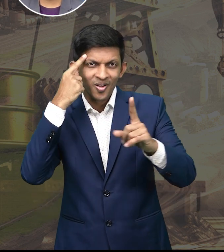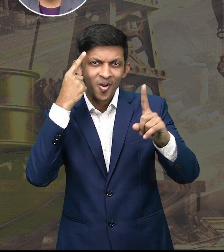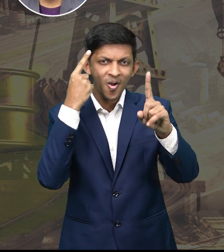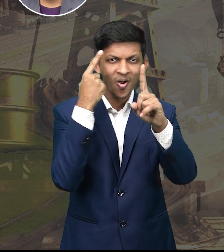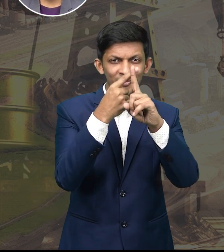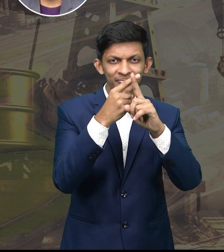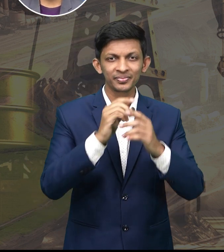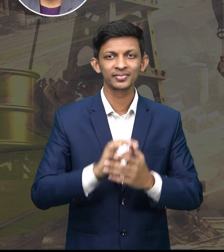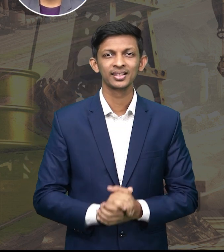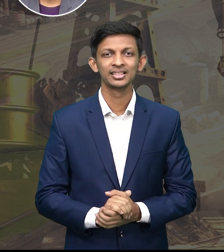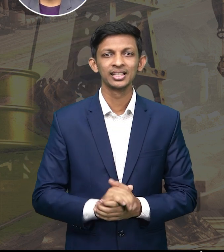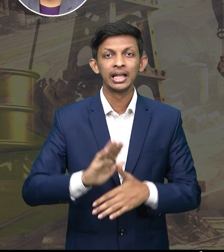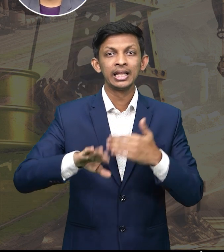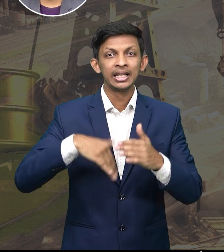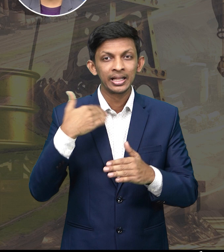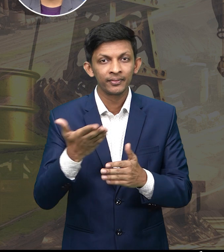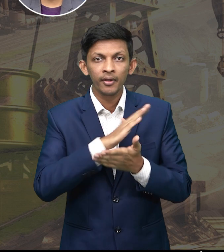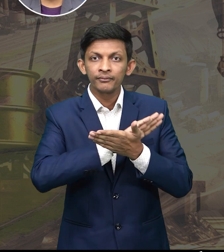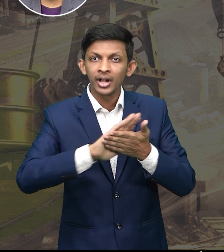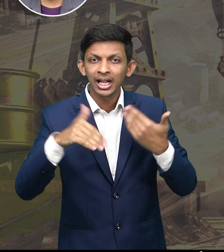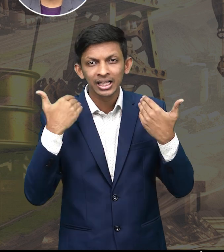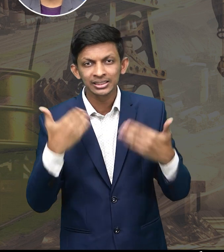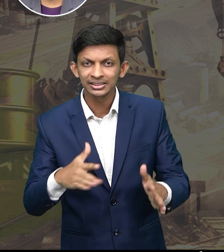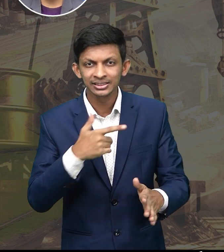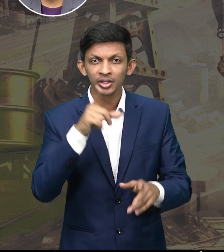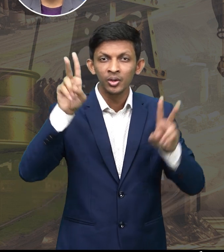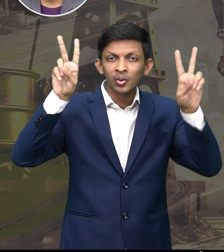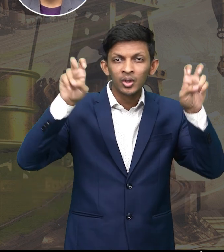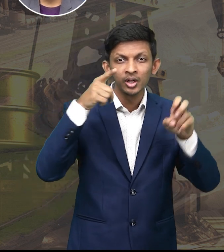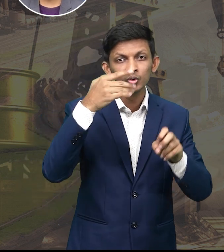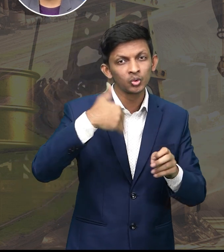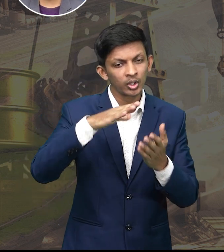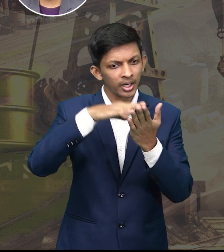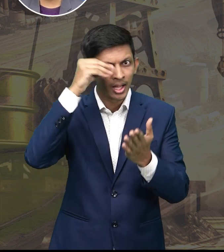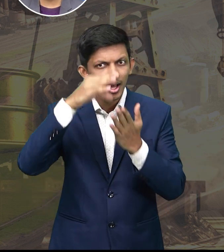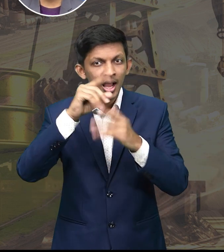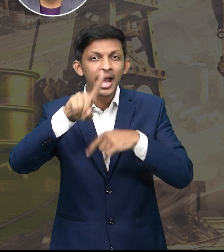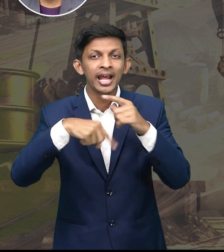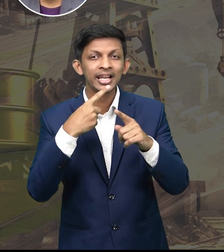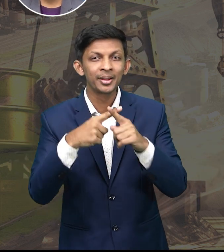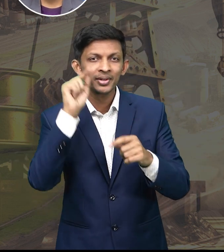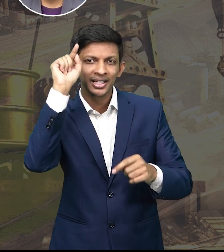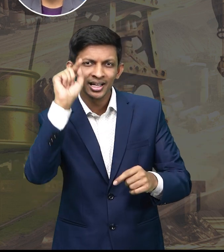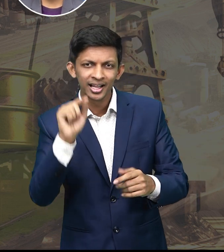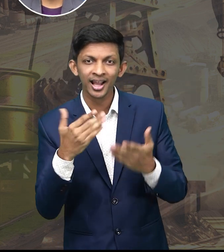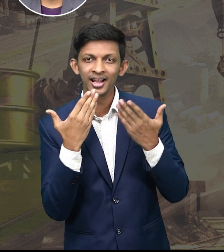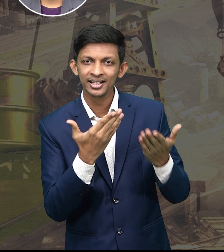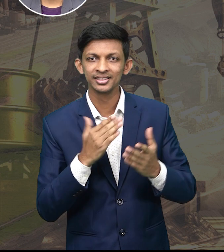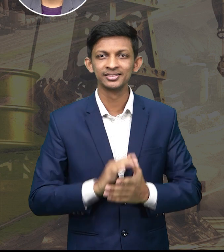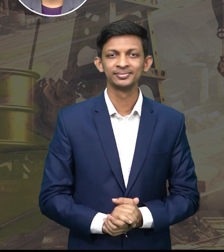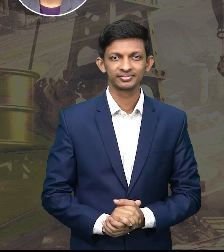Learning objectives. After the completion of this topic, you will learn about